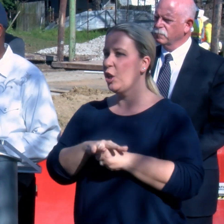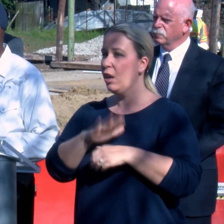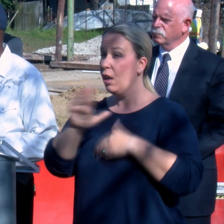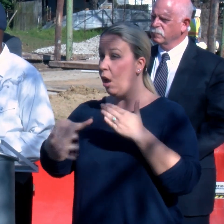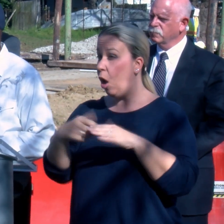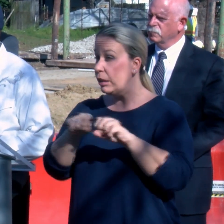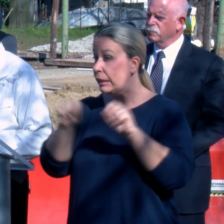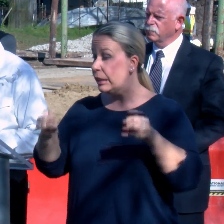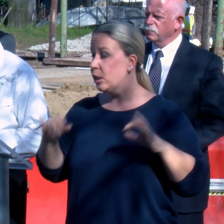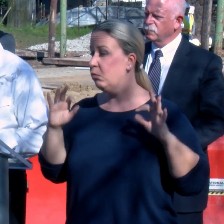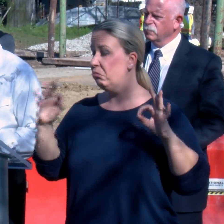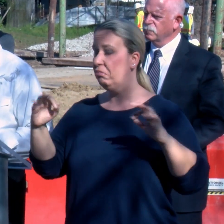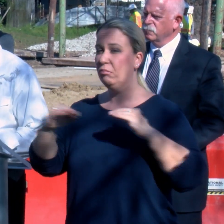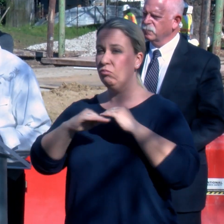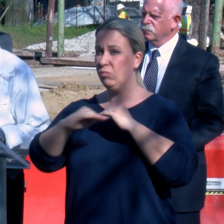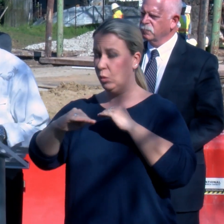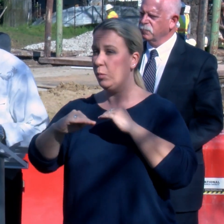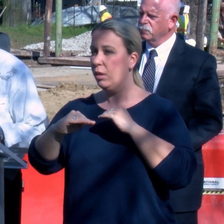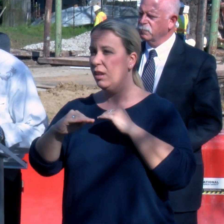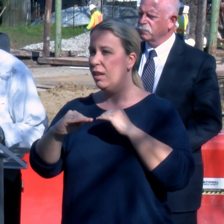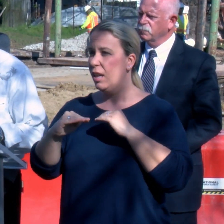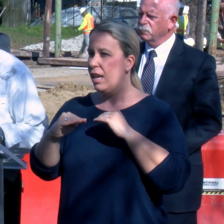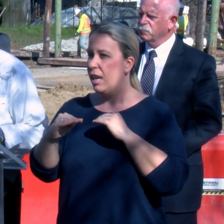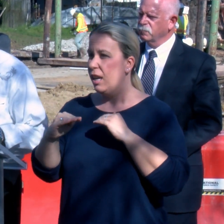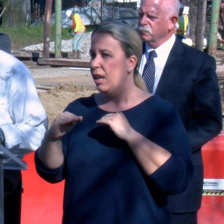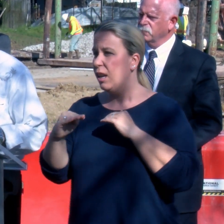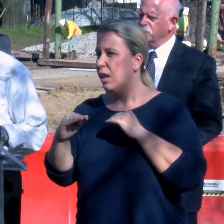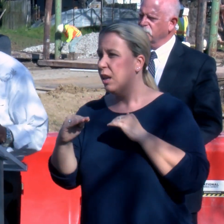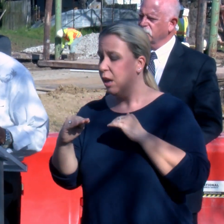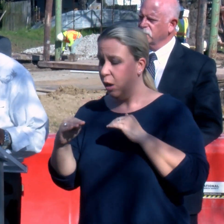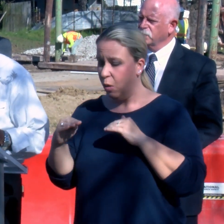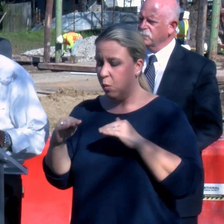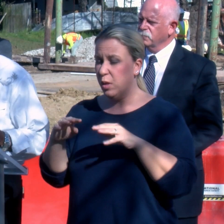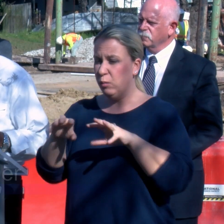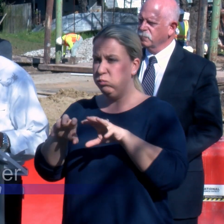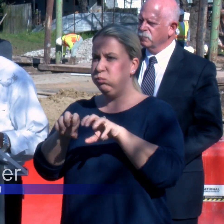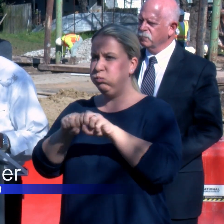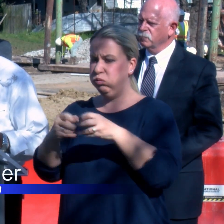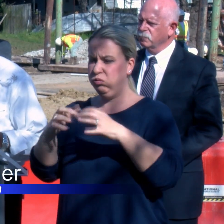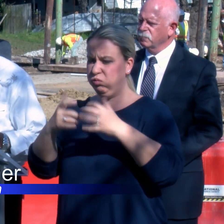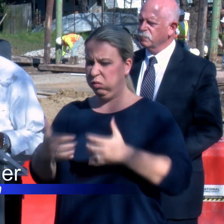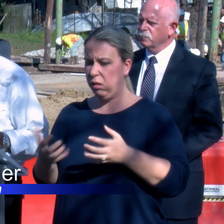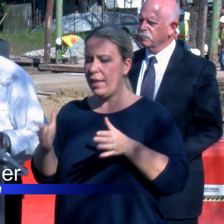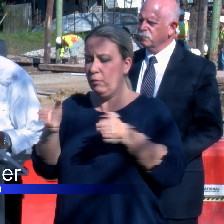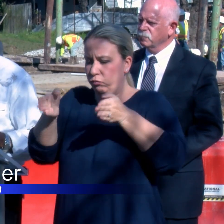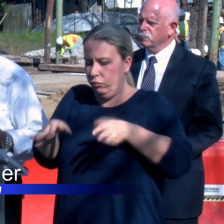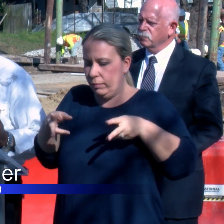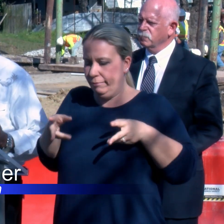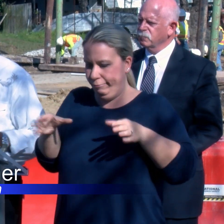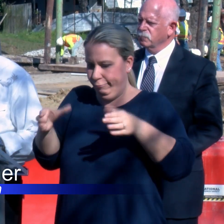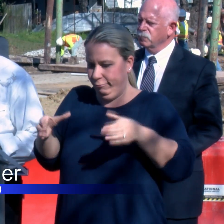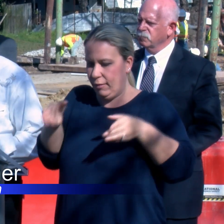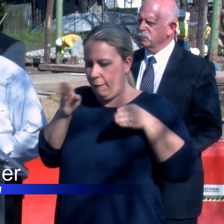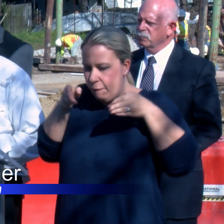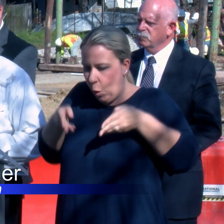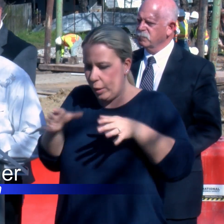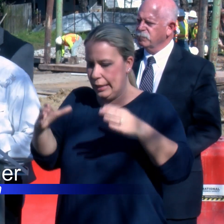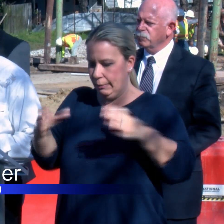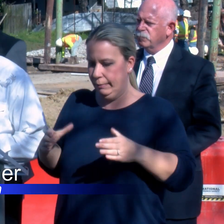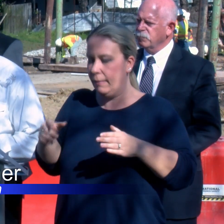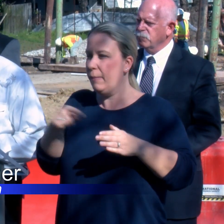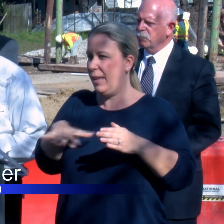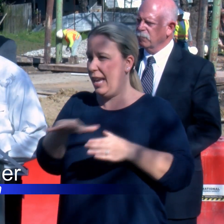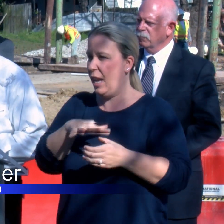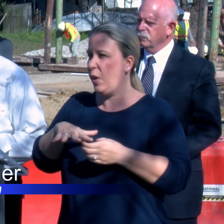has been pressurized. They isolated where the break was, and they are working now to repair